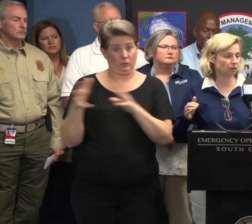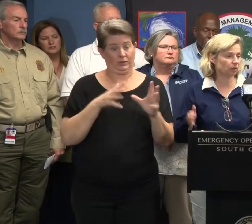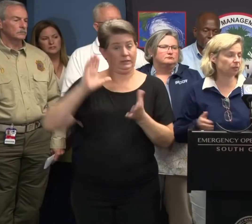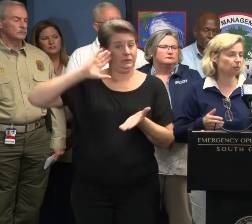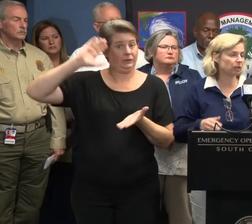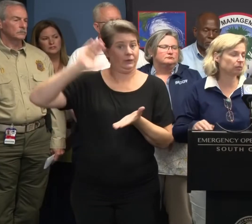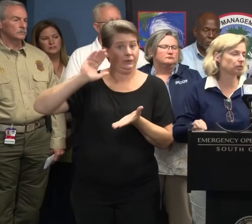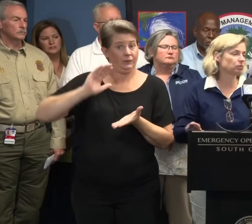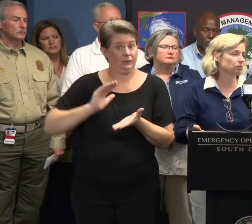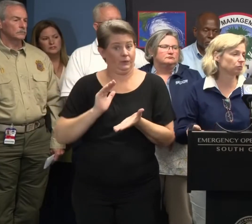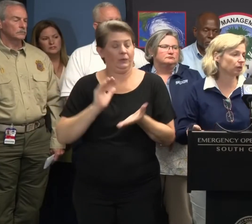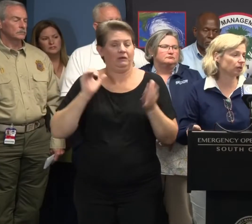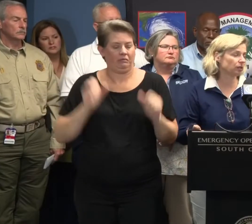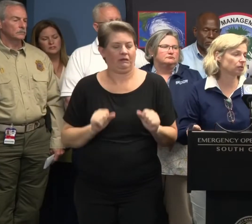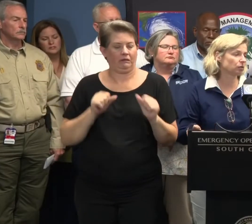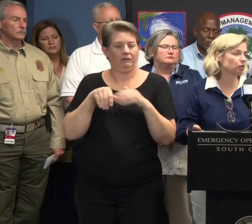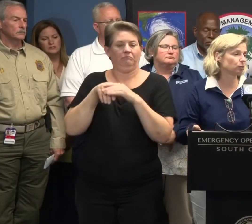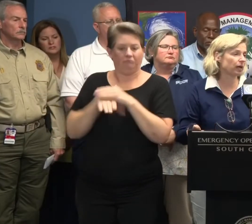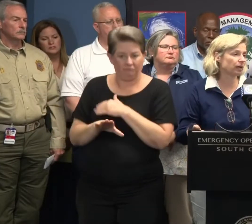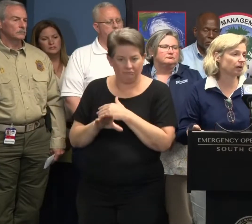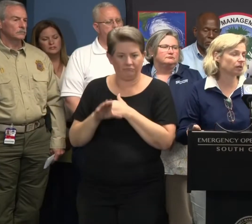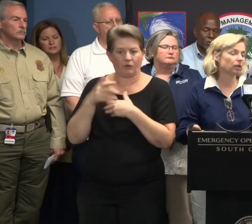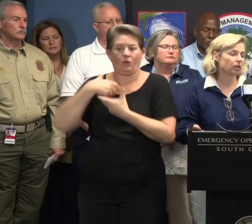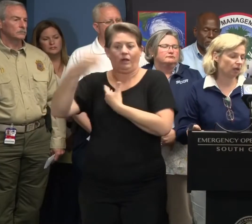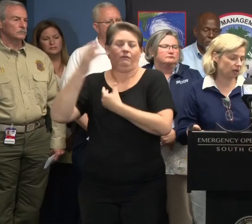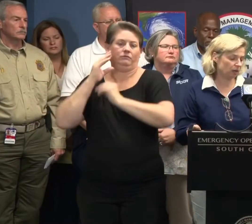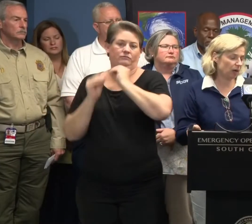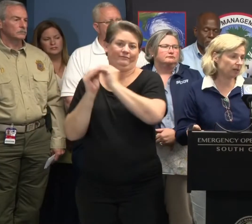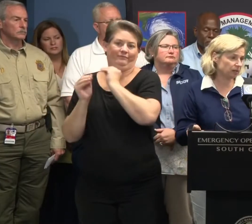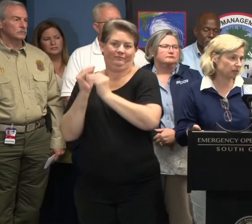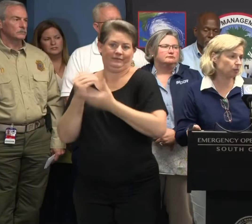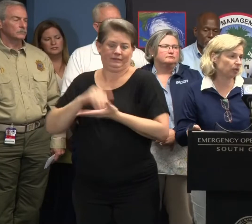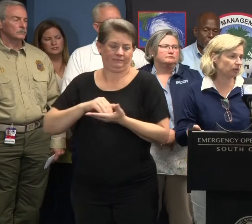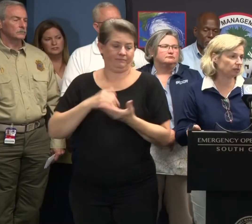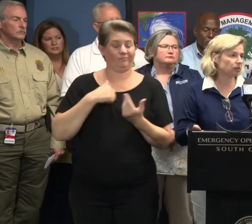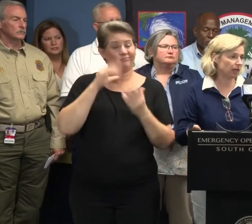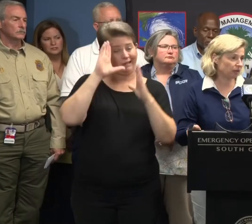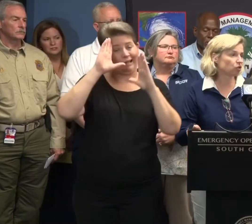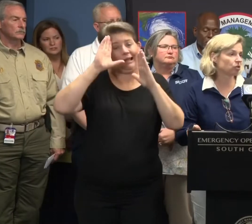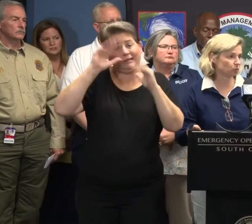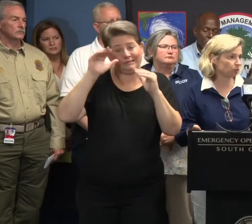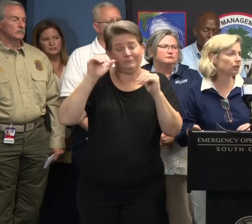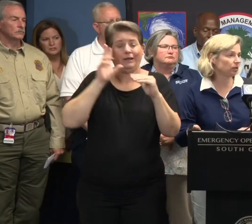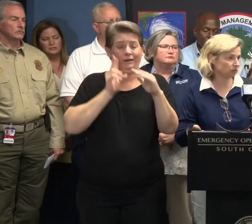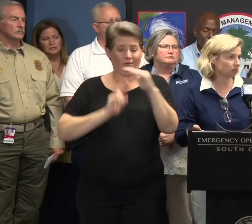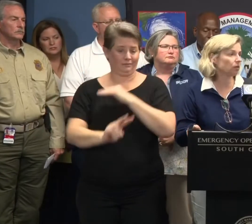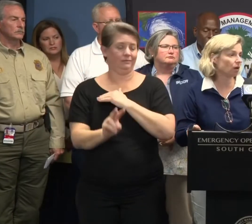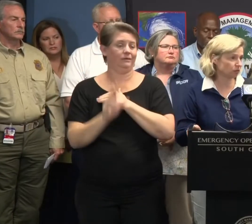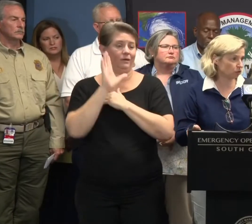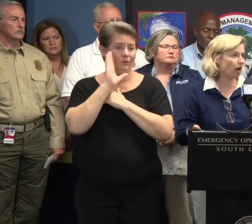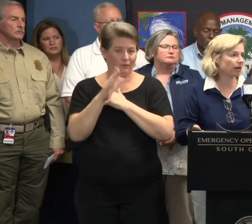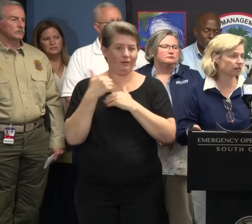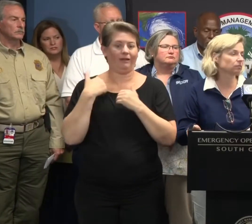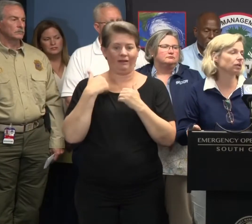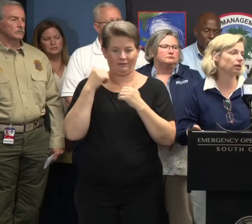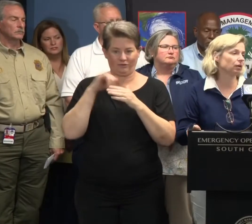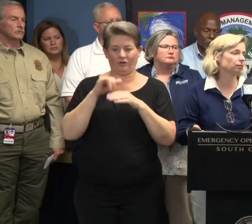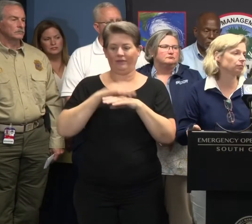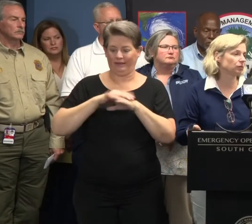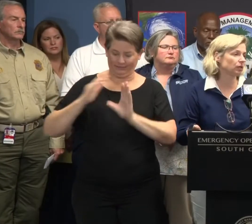down, they'll be able to get their crews back out. I anticipate that the outages will be along the